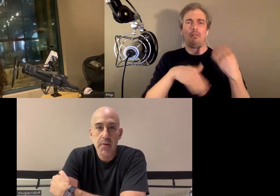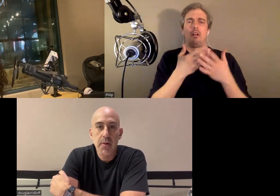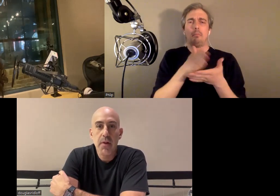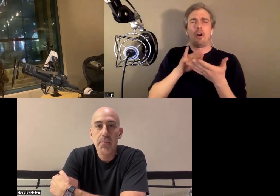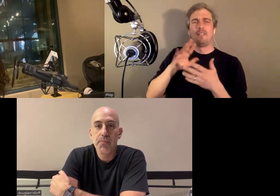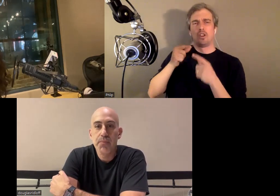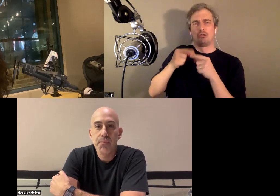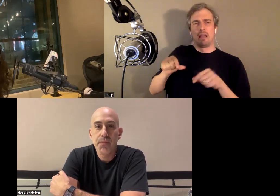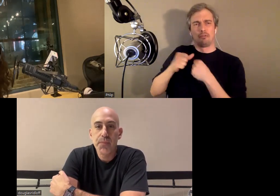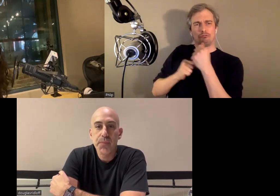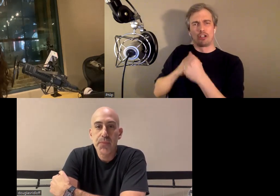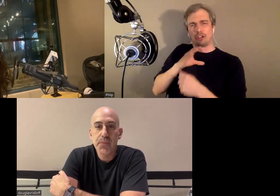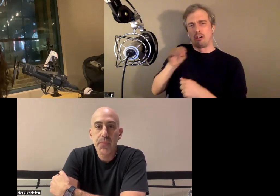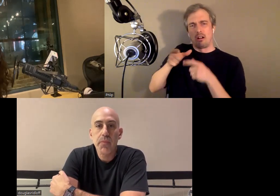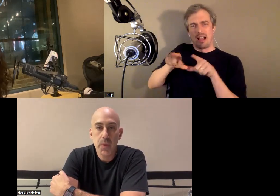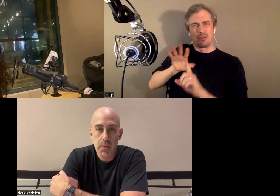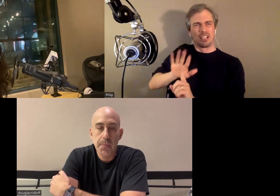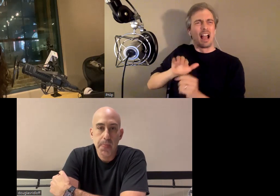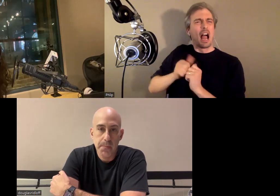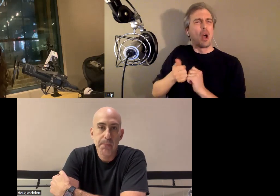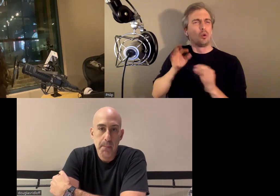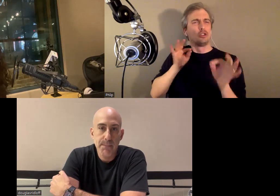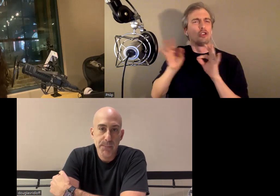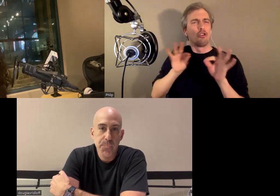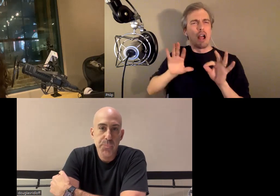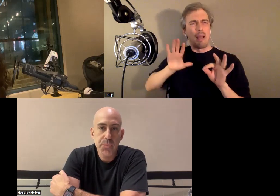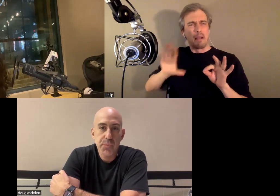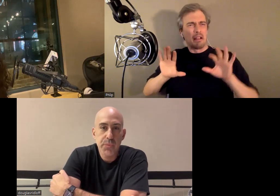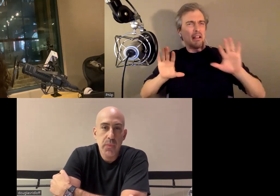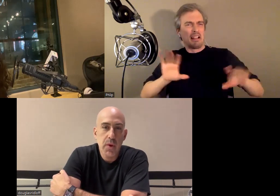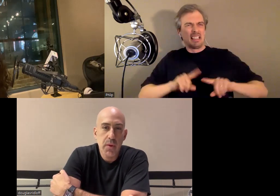the differences in structure of ASL to English speakers?